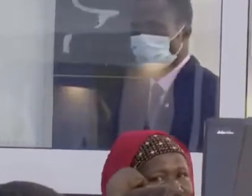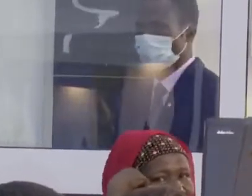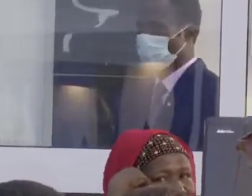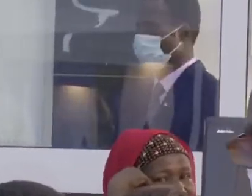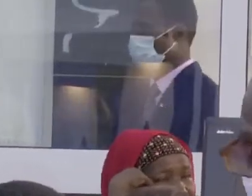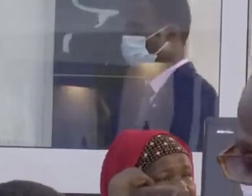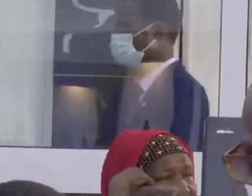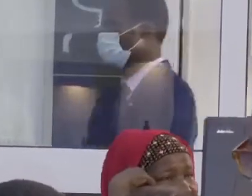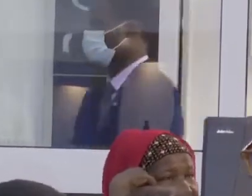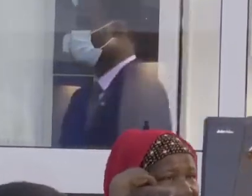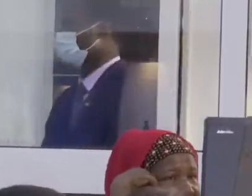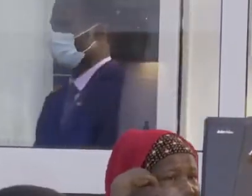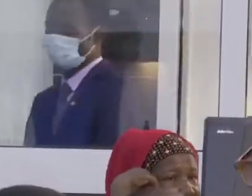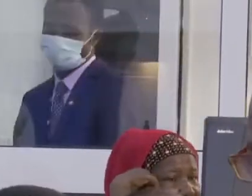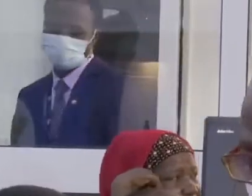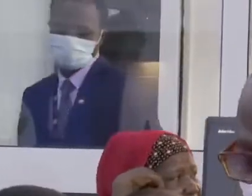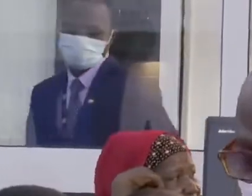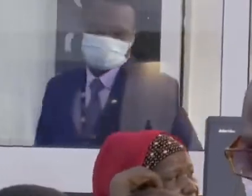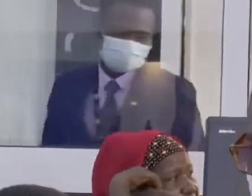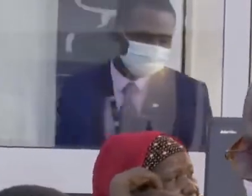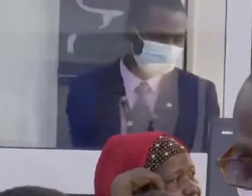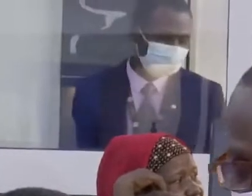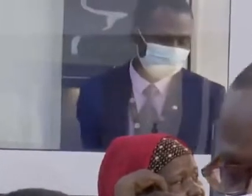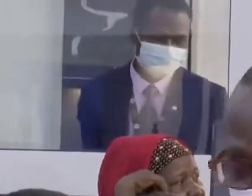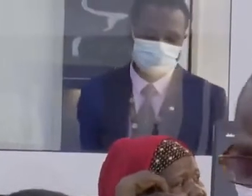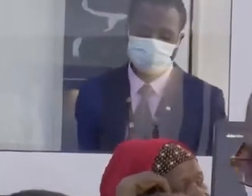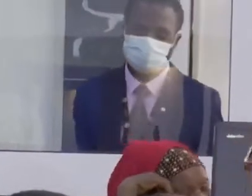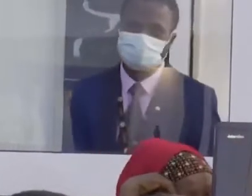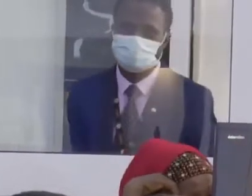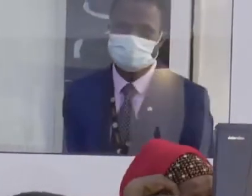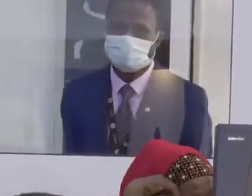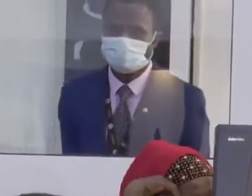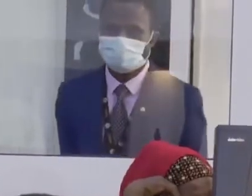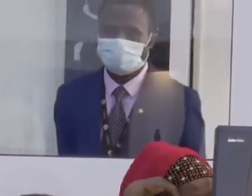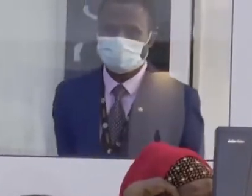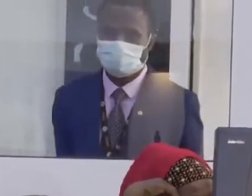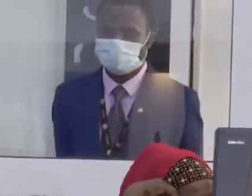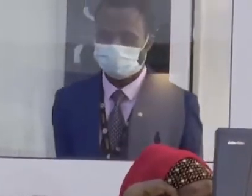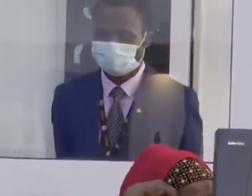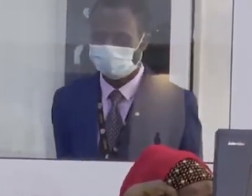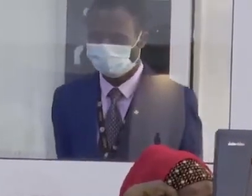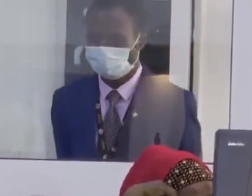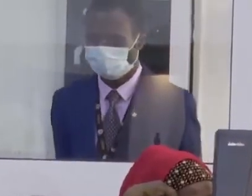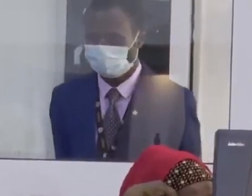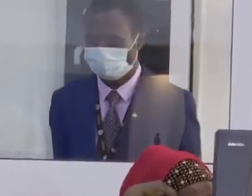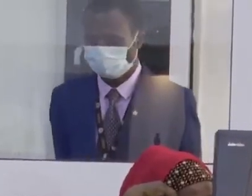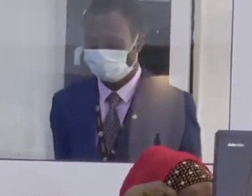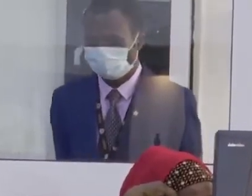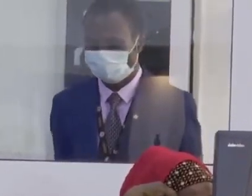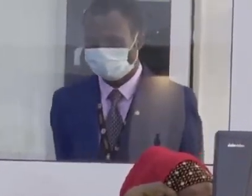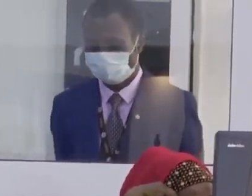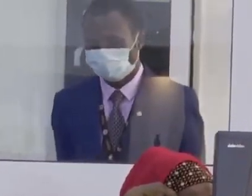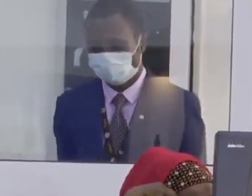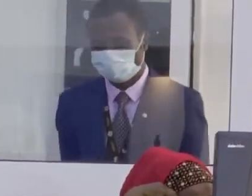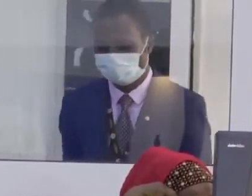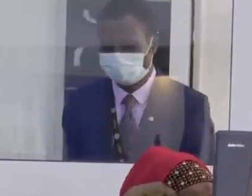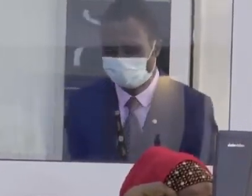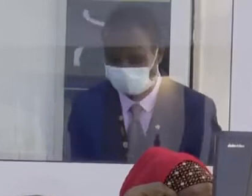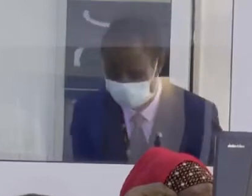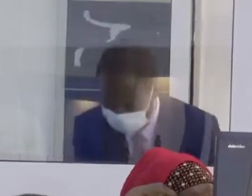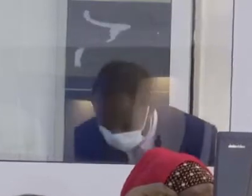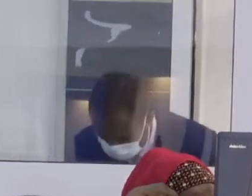could still merge with their card, Ghana Card and NIA? Then two, you said because you are merging